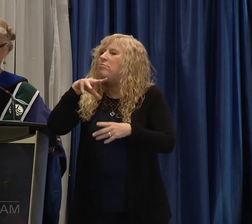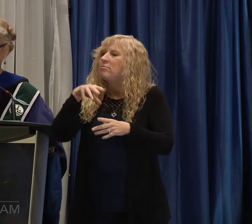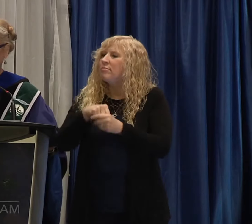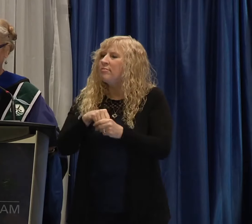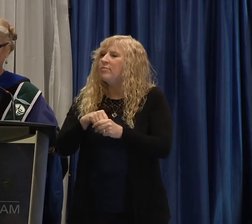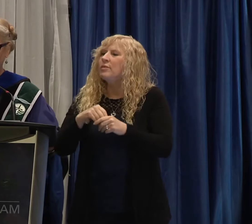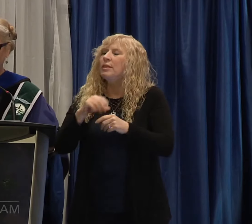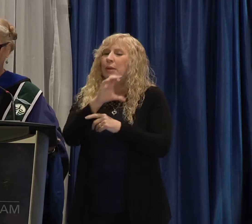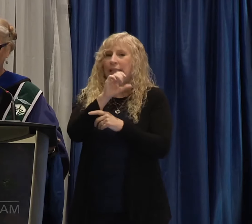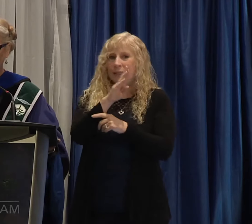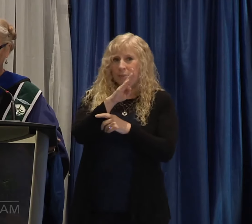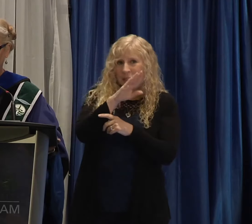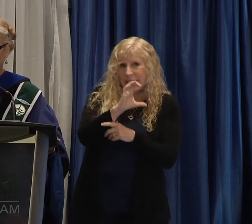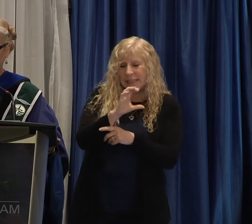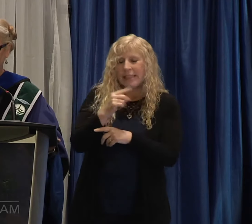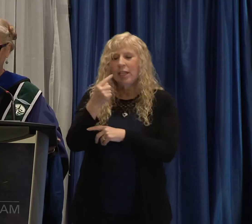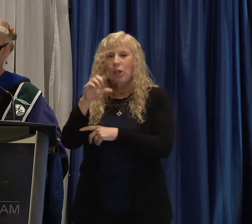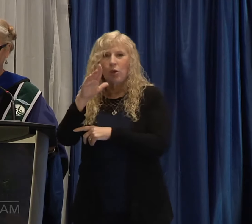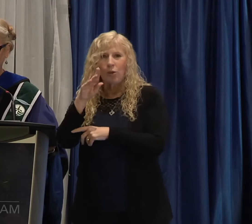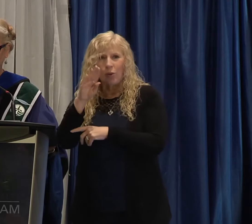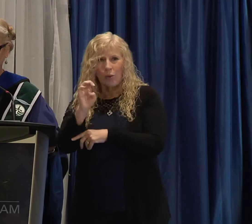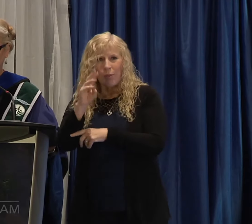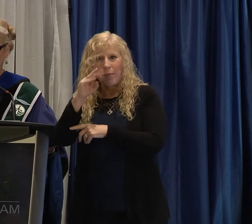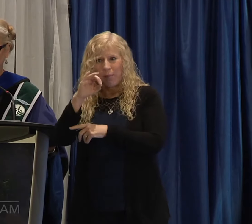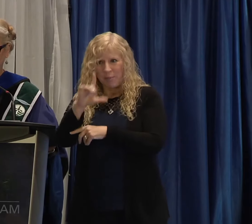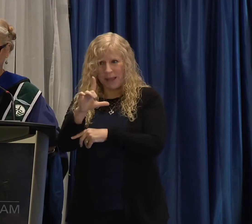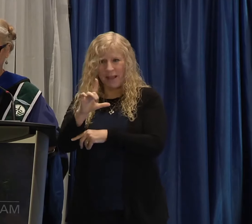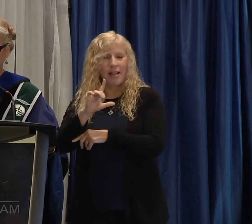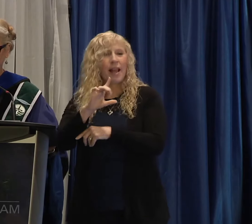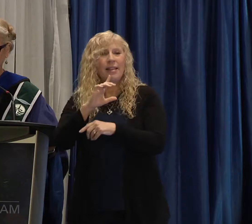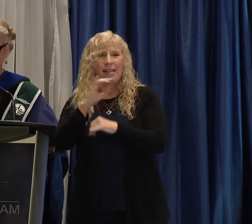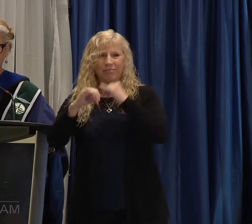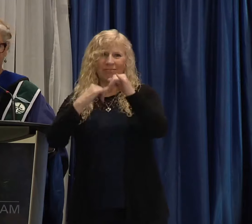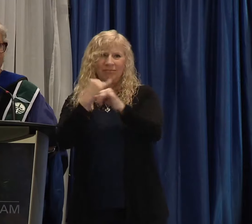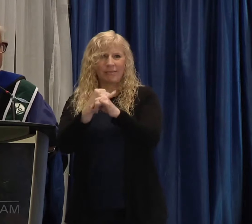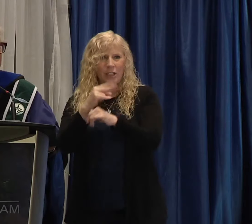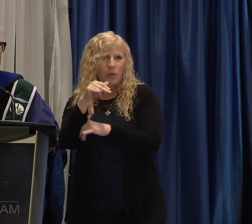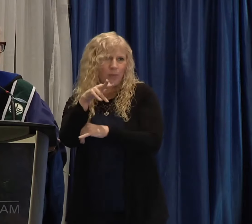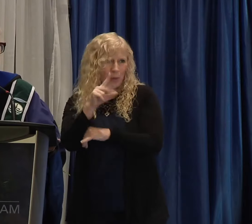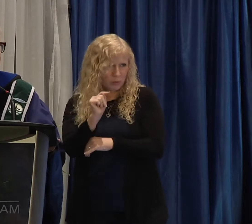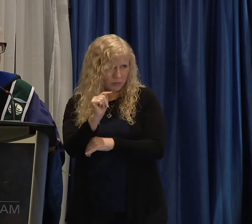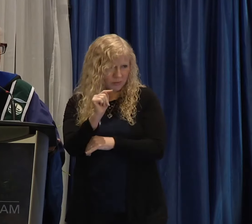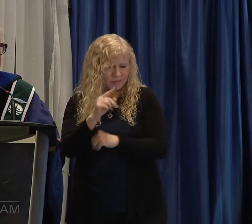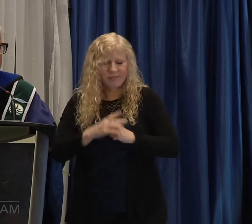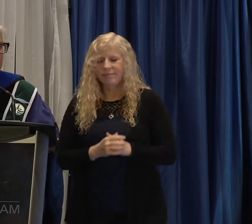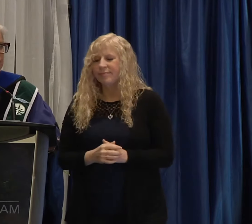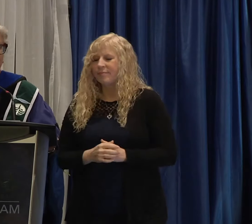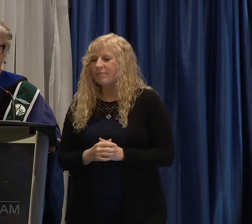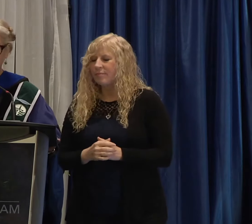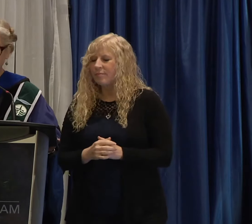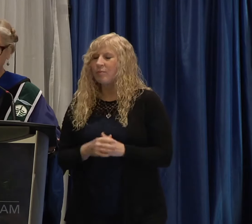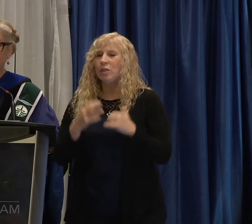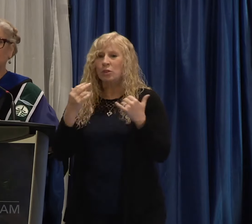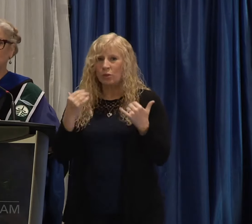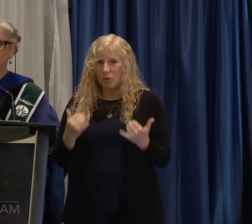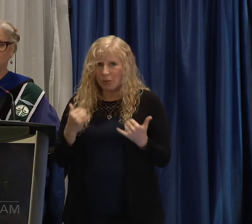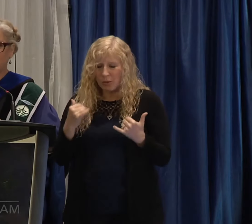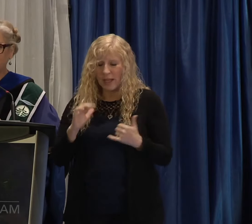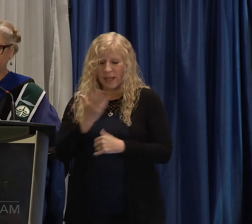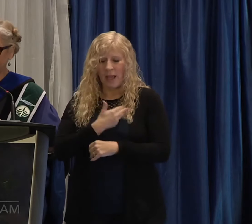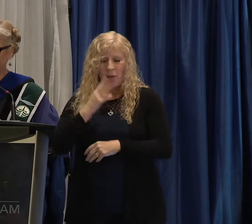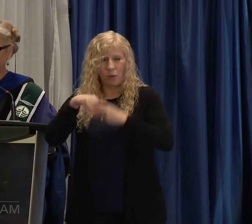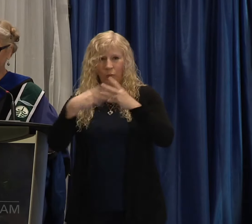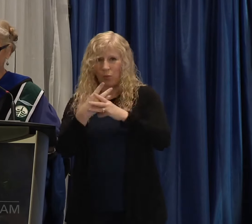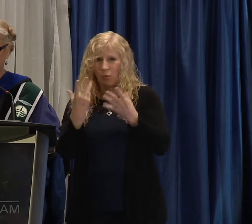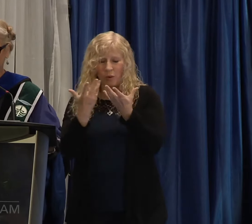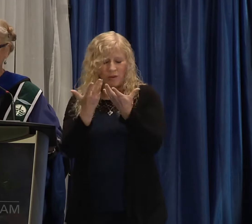the CBC, the Globe and Mail, and the National Post. Today, our divided and threatened world